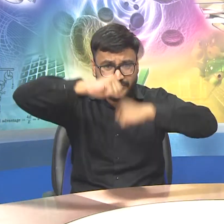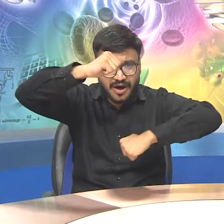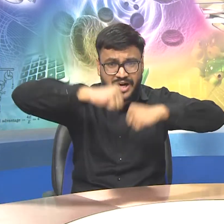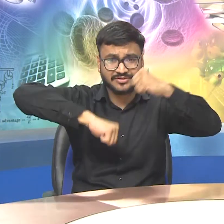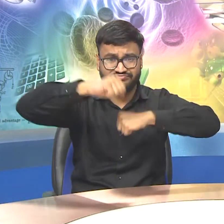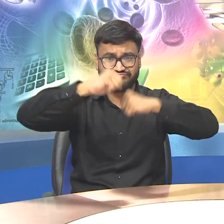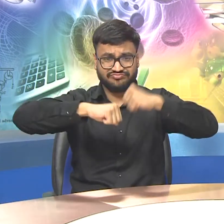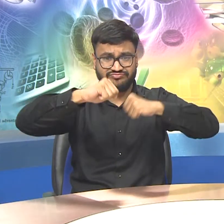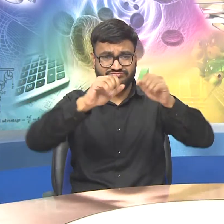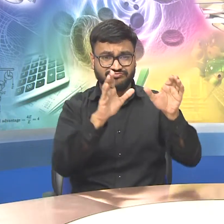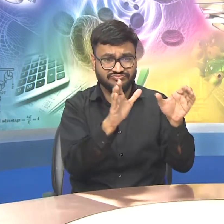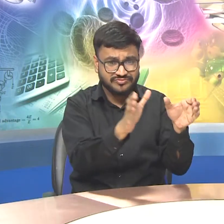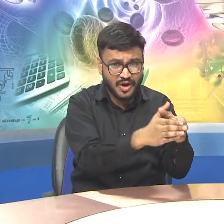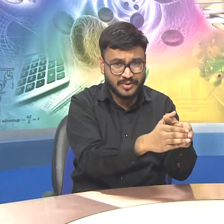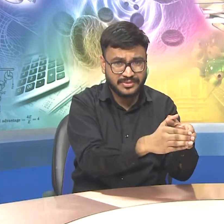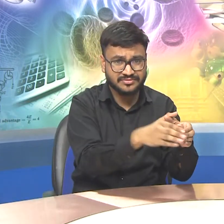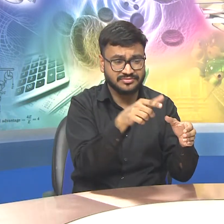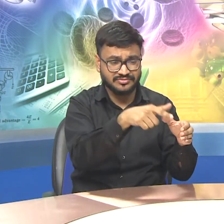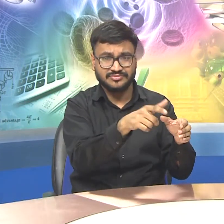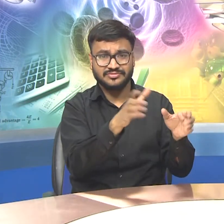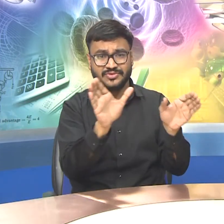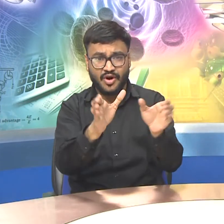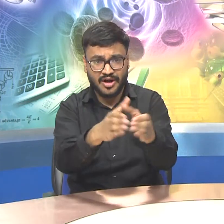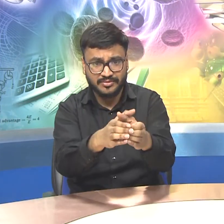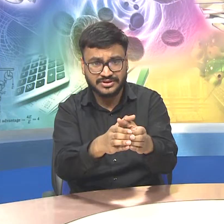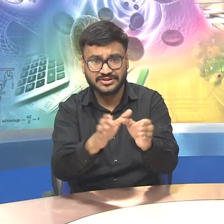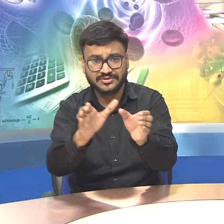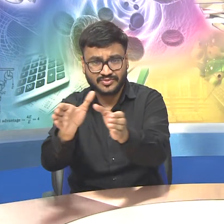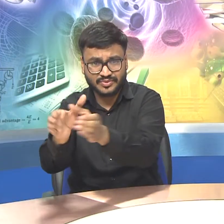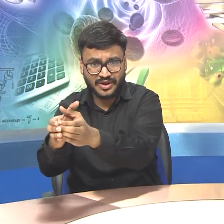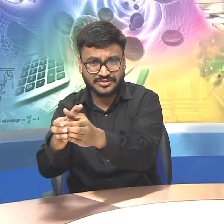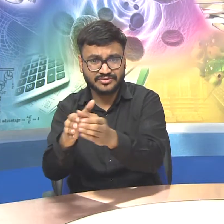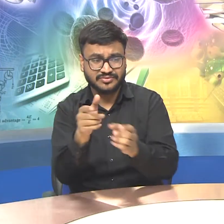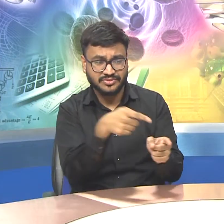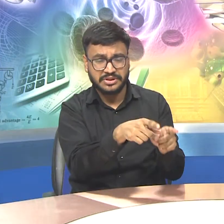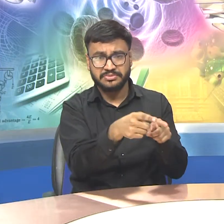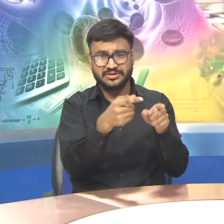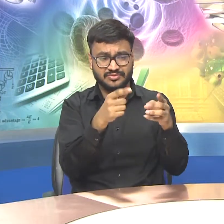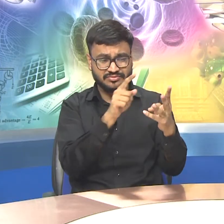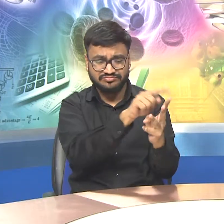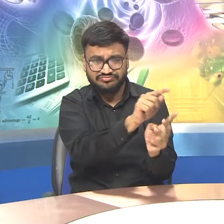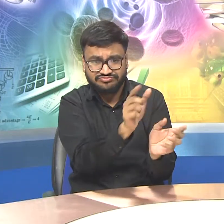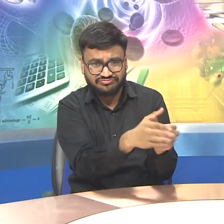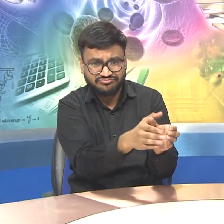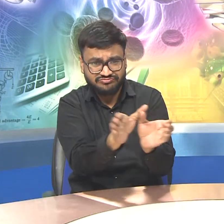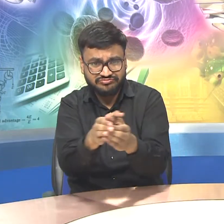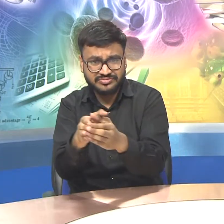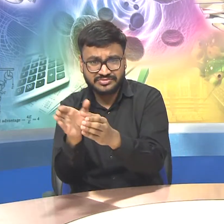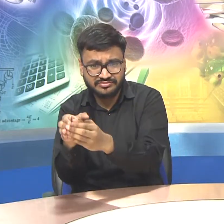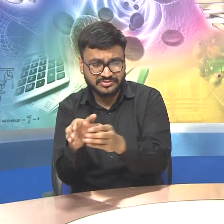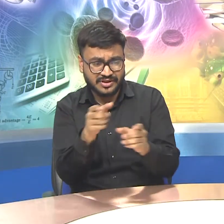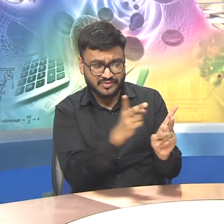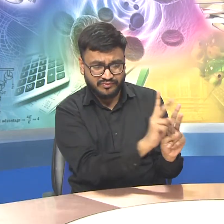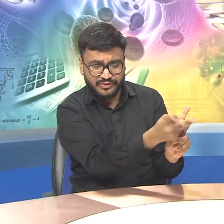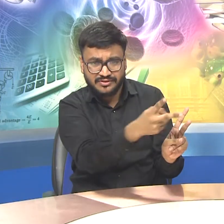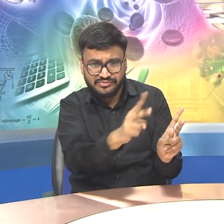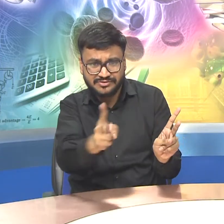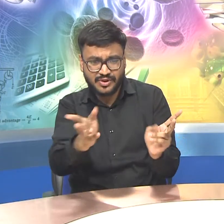They can list some example of different types of word level structure in ISL.